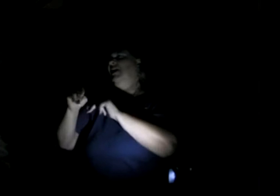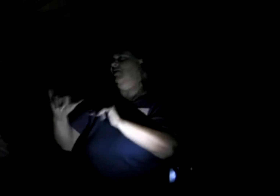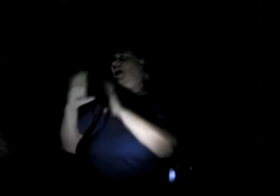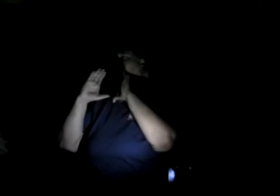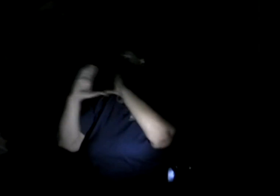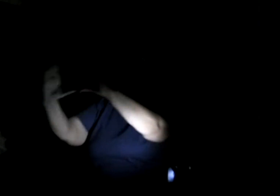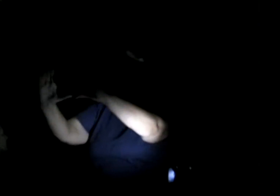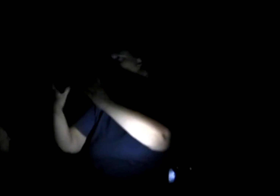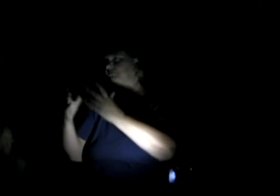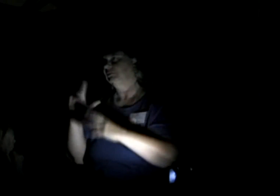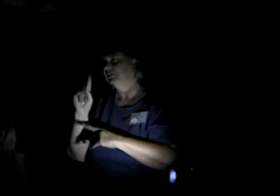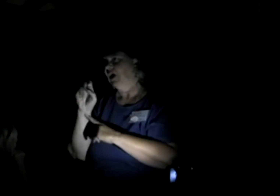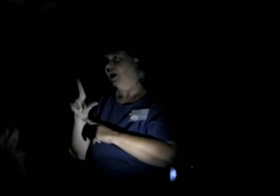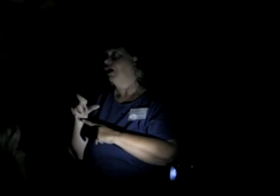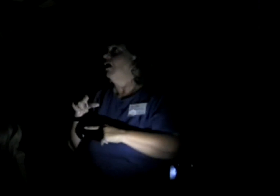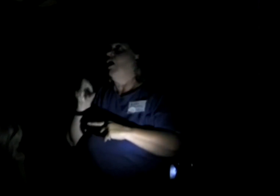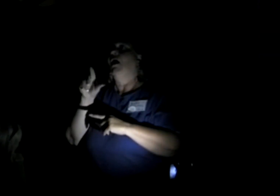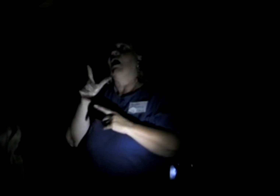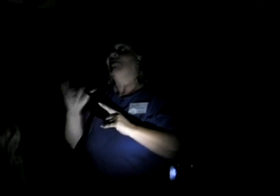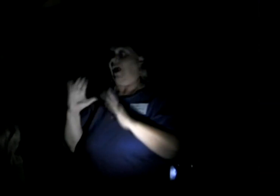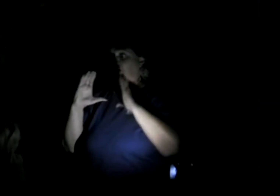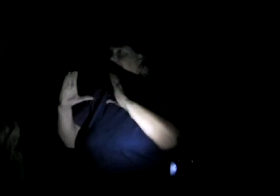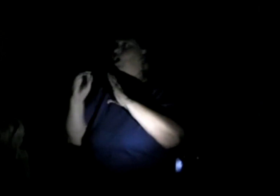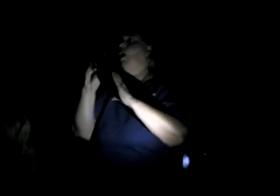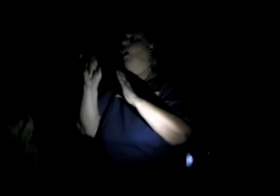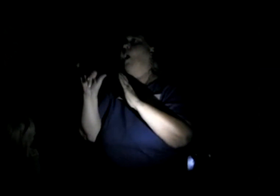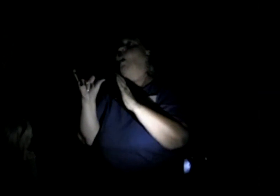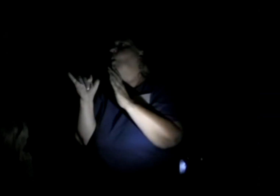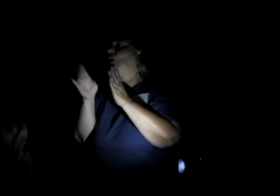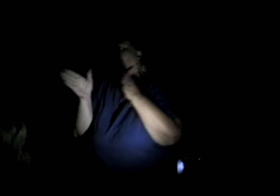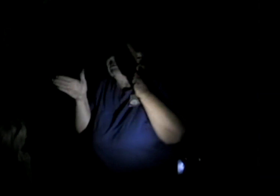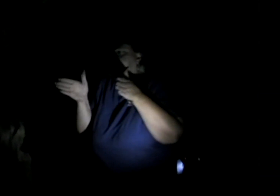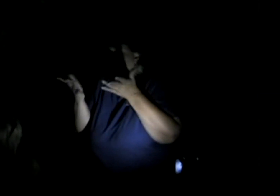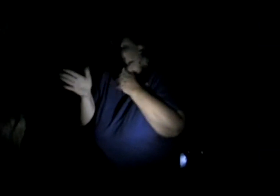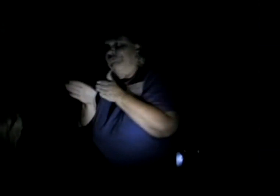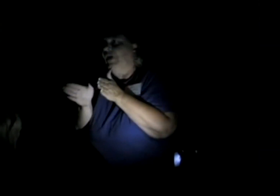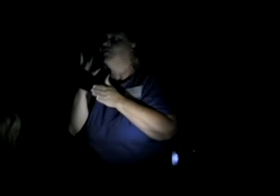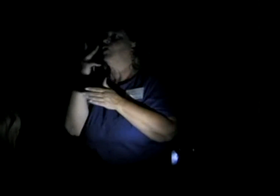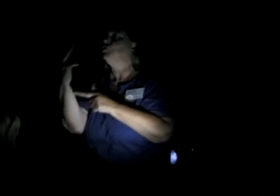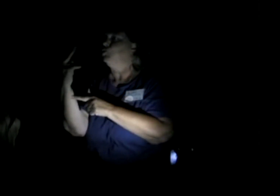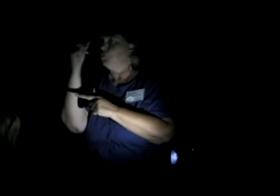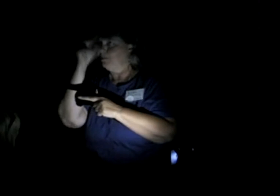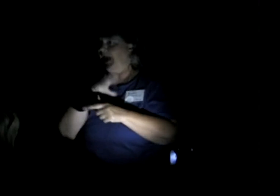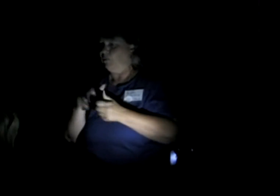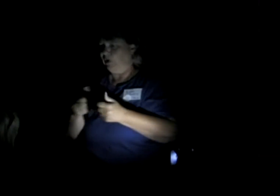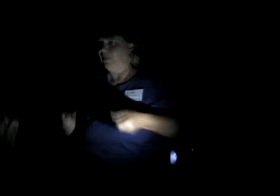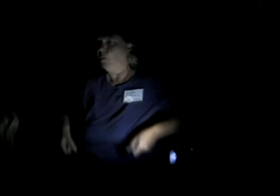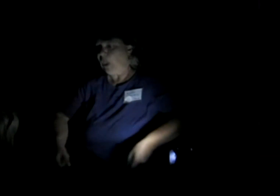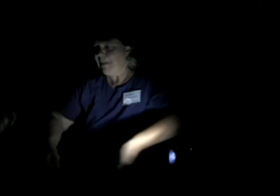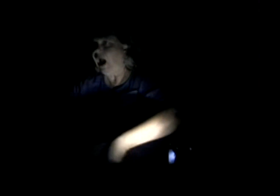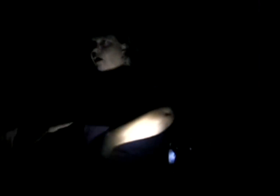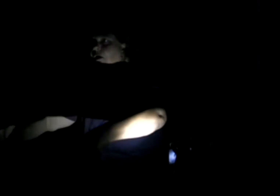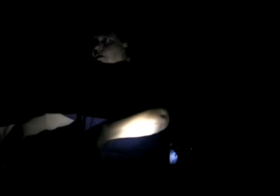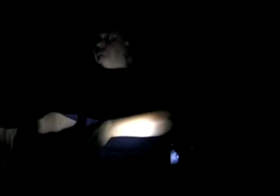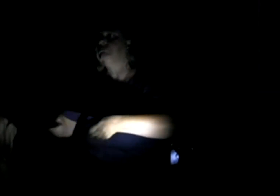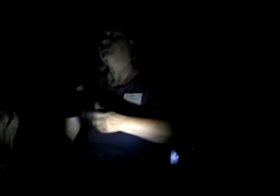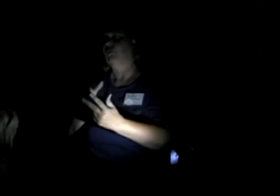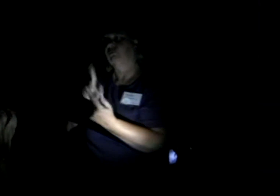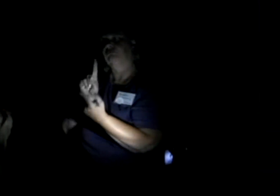be just barely wide enough for 2 men to pass each other with their wheelbarrows, not even usually high enough to fully stand up. Nonetheless, there were a lot